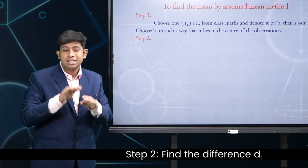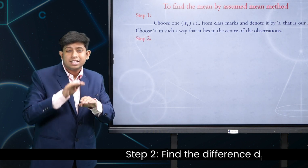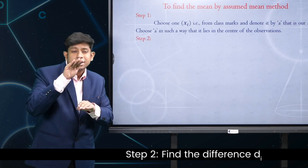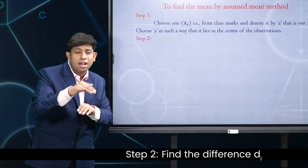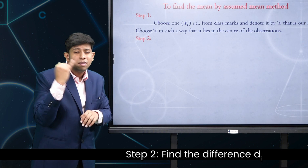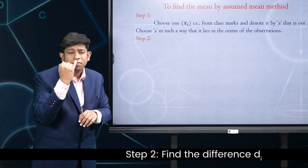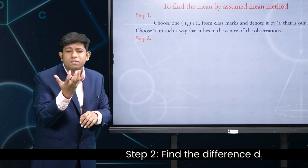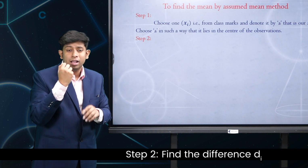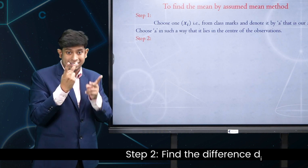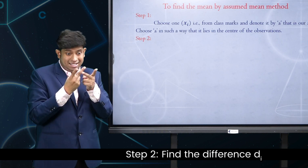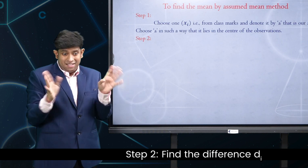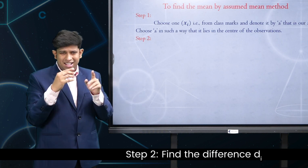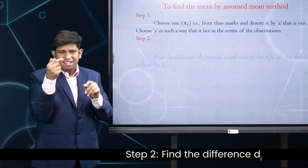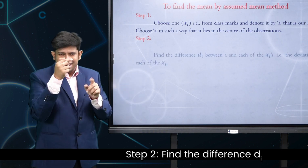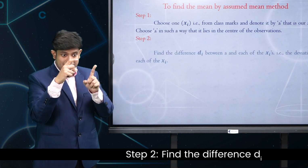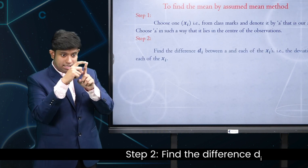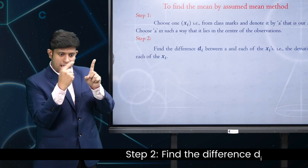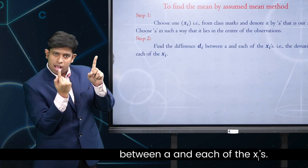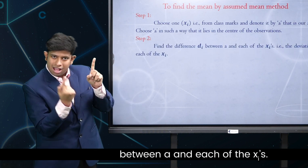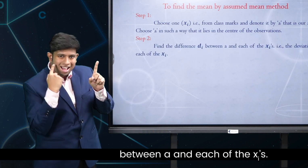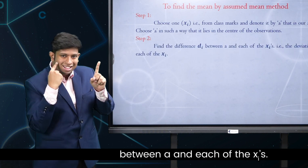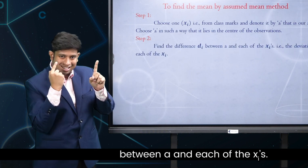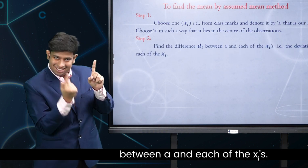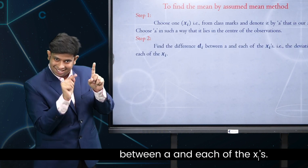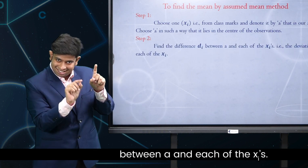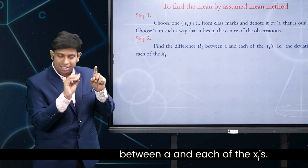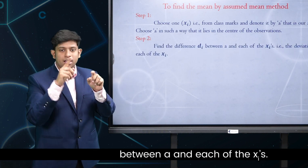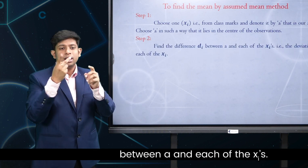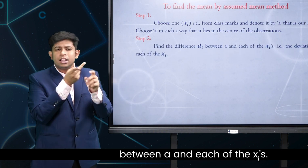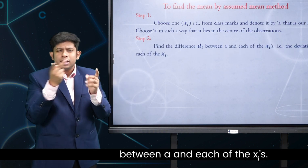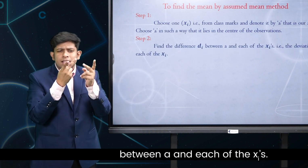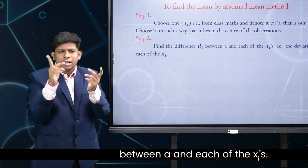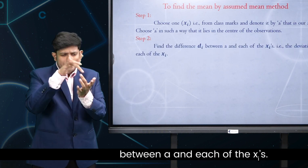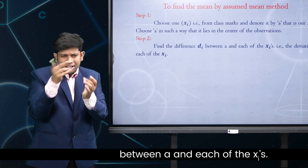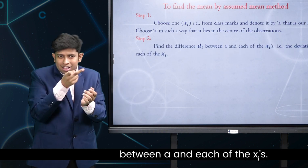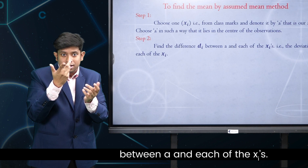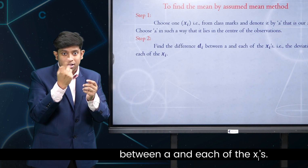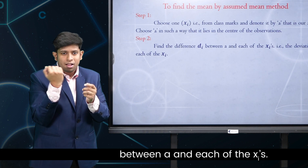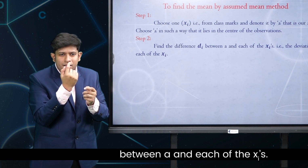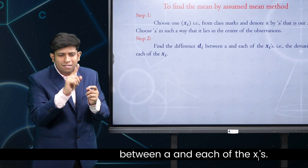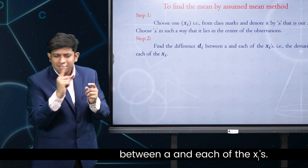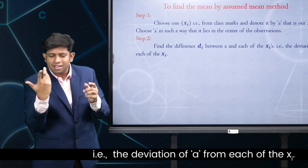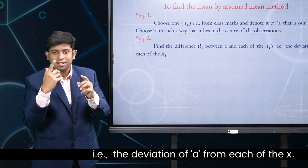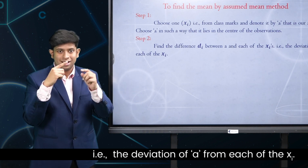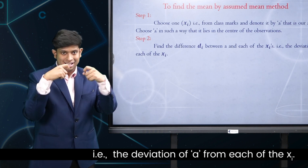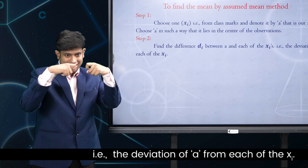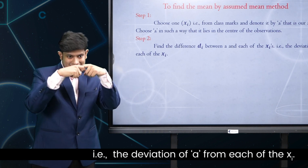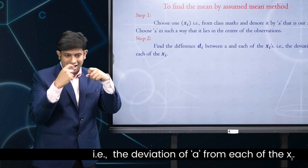Step 2. Find the difference di between A and each of the Xi's, that is the deviation